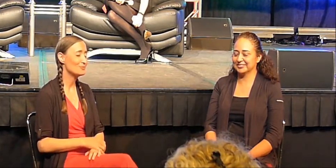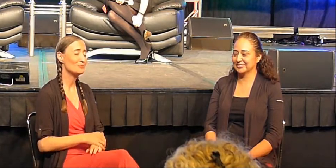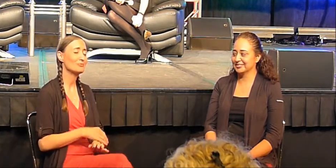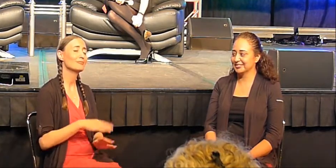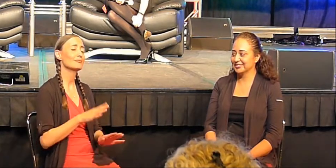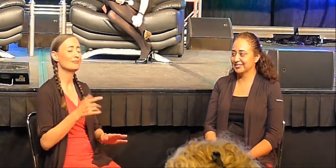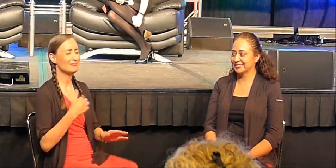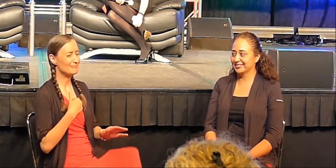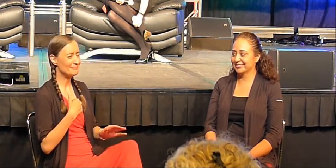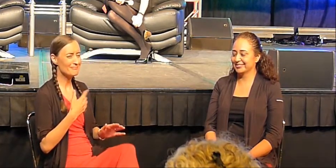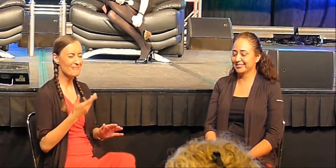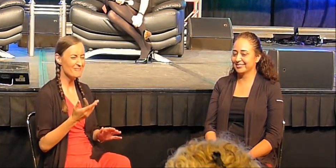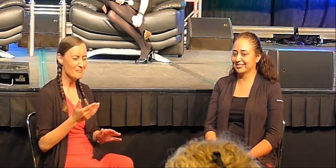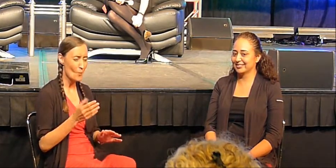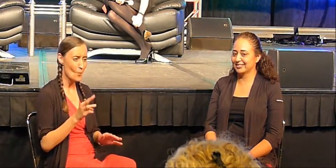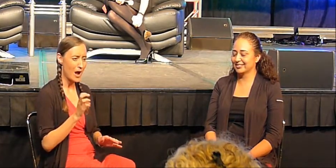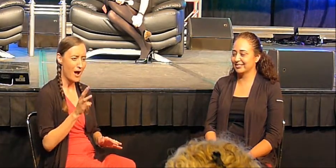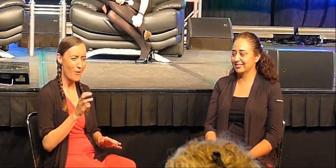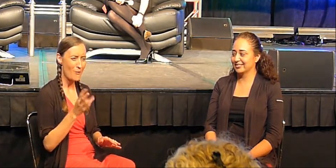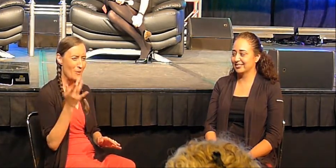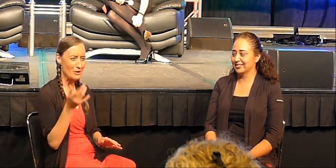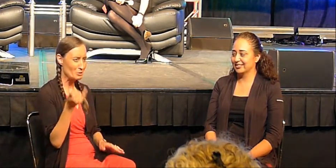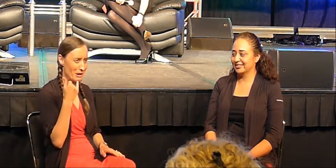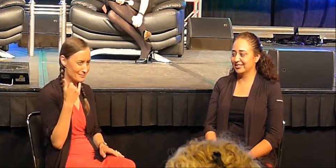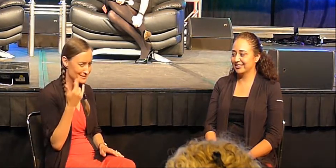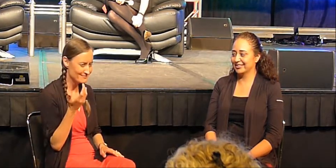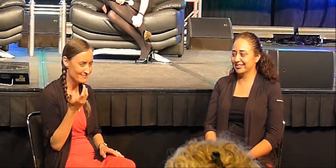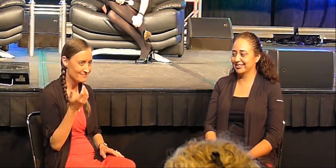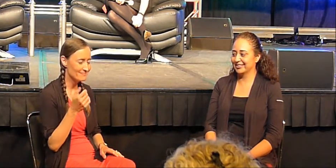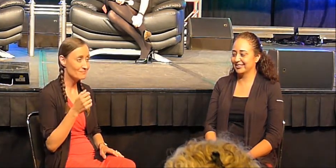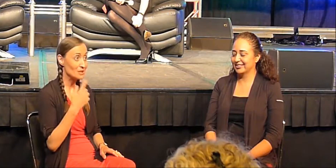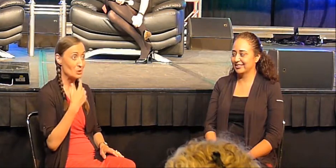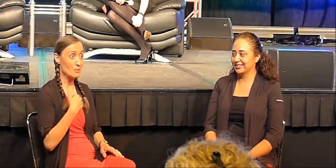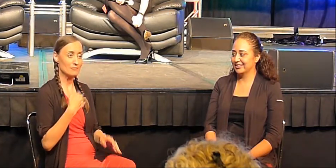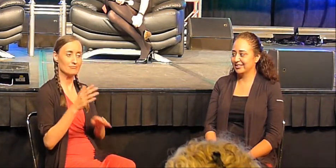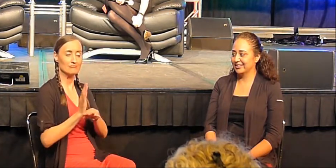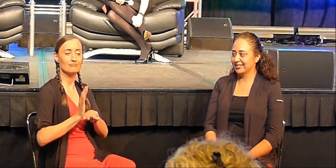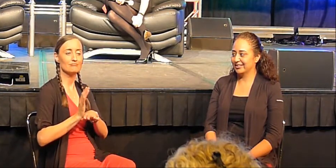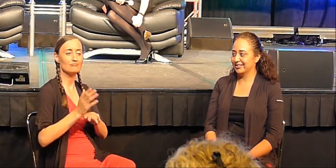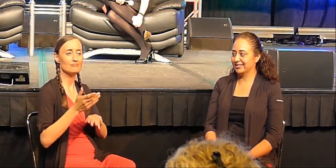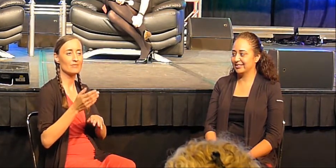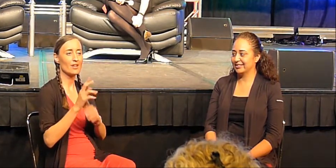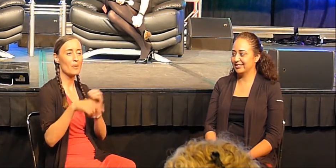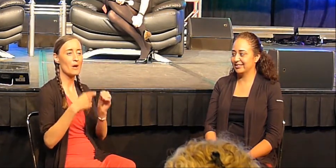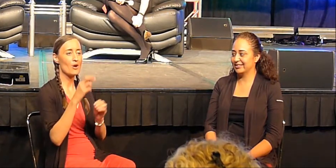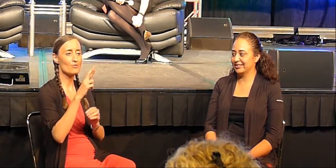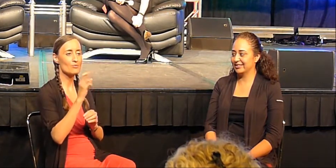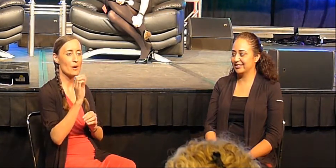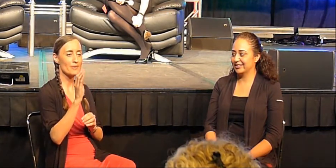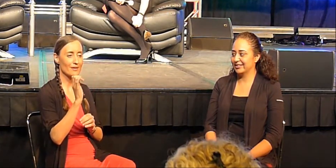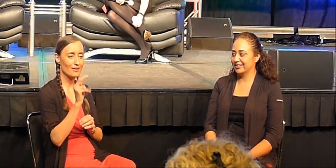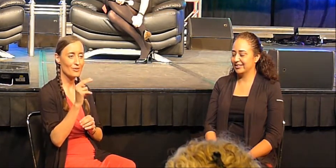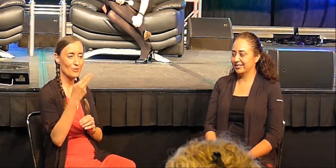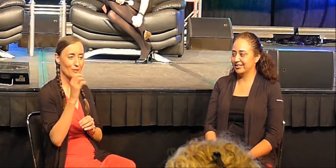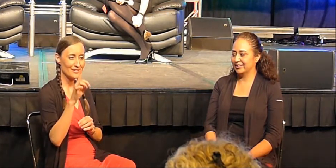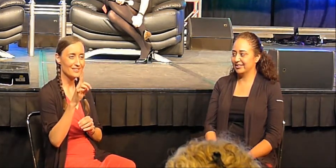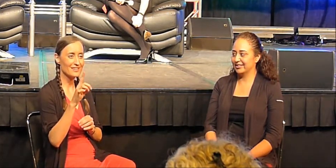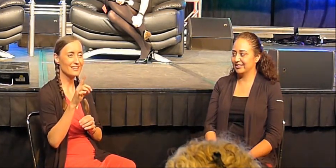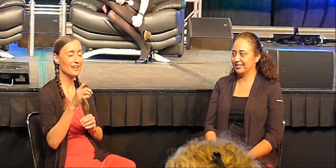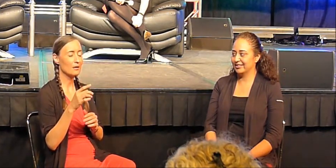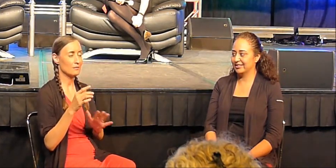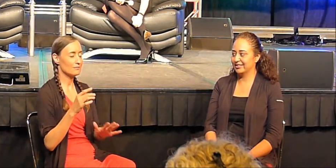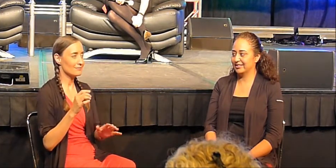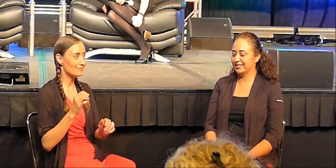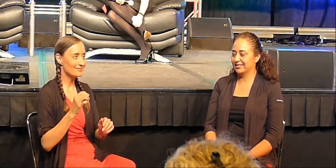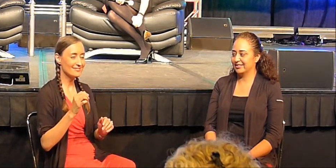And I said, "Wow, Mel, why are you calling?" And he told me he was making this film about Robin Hood. And, oh my